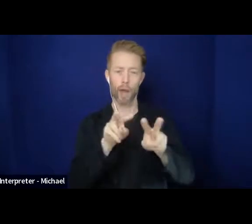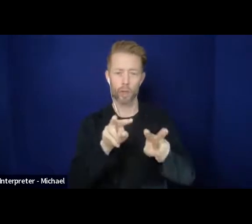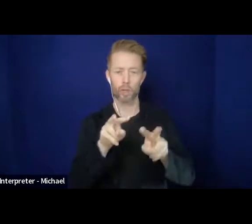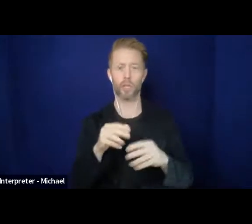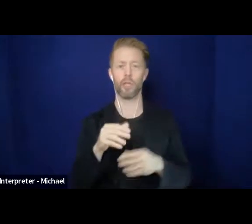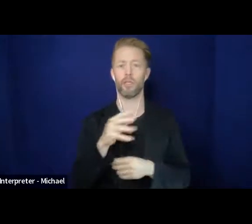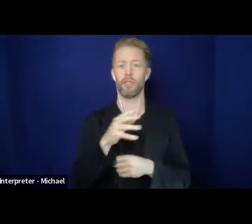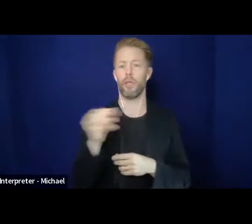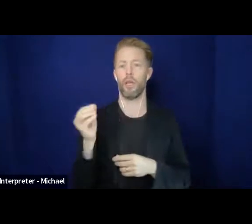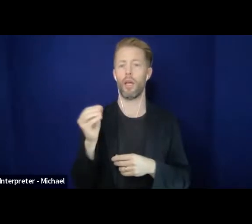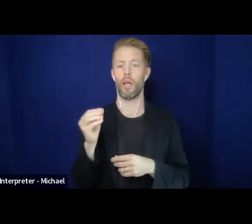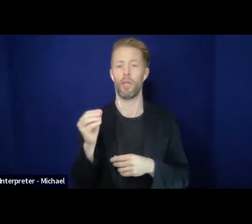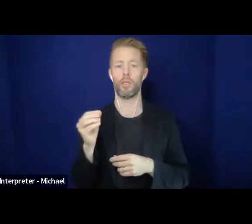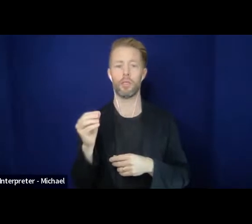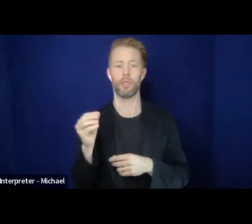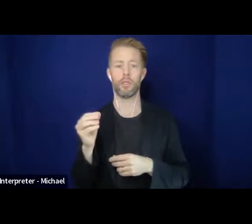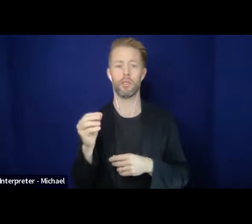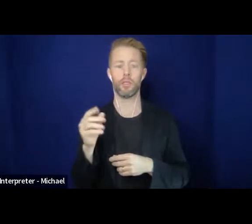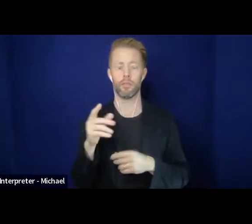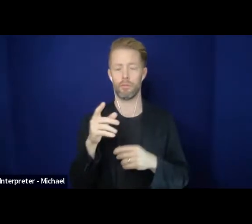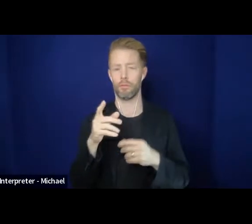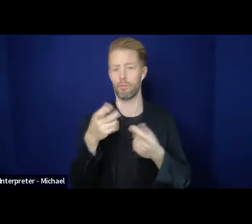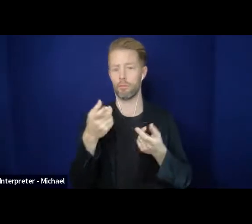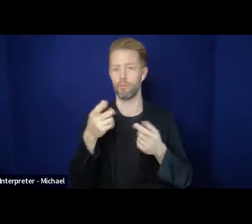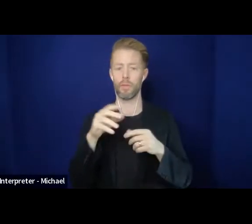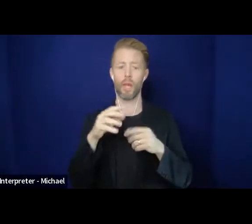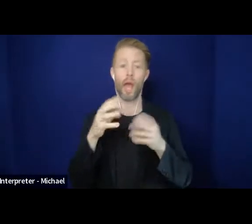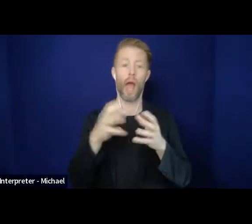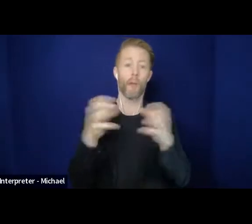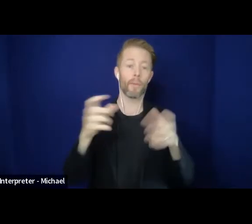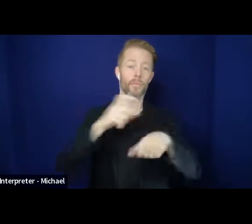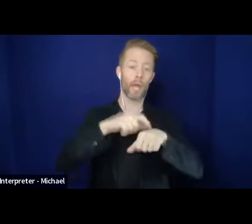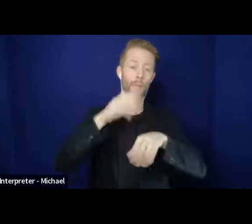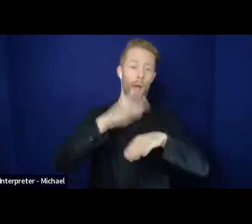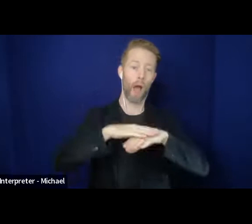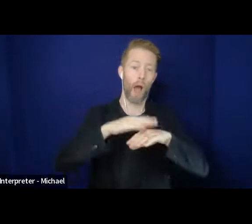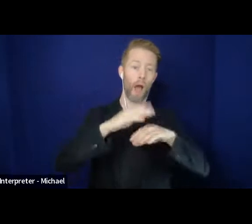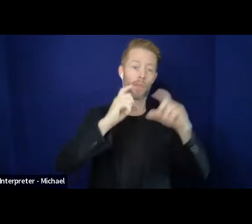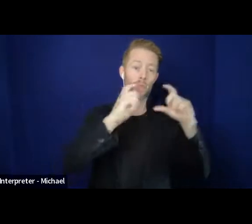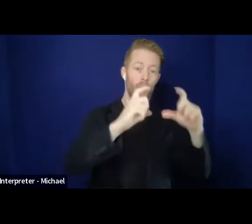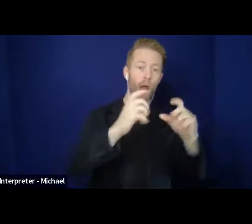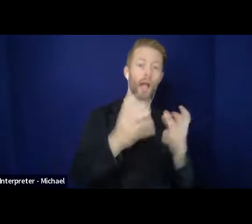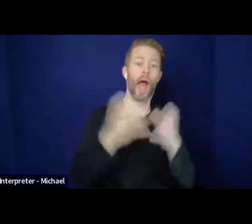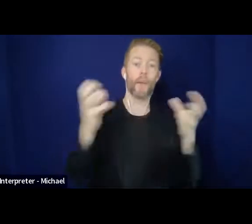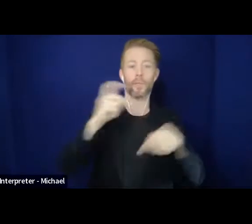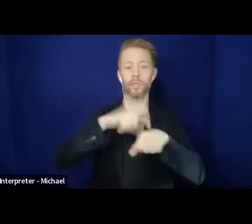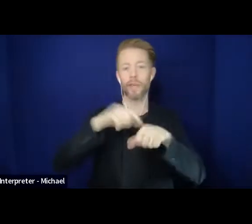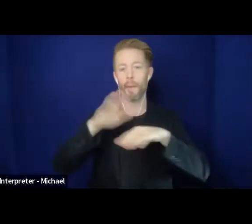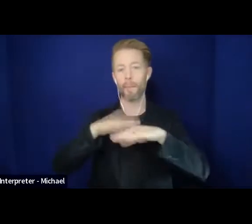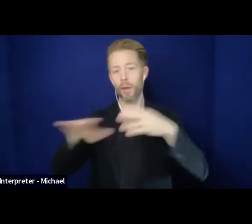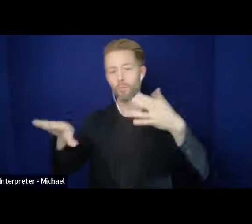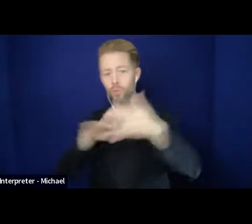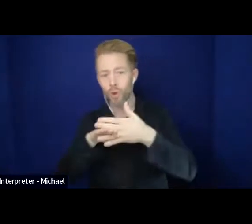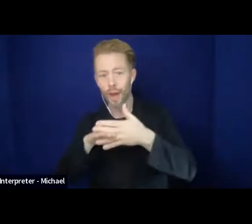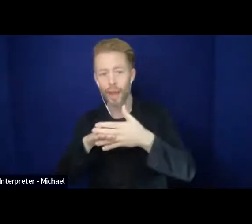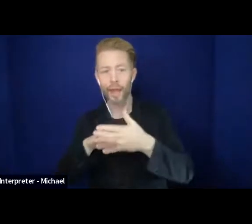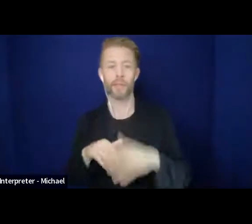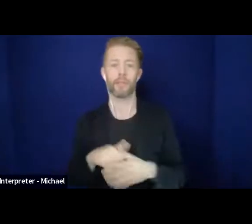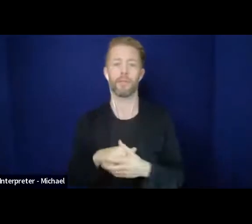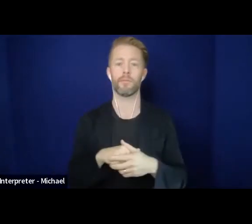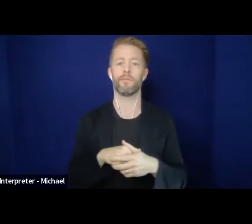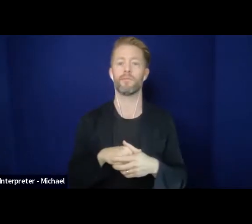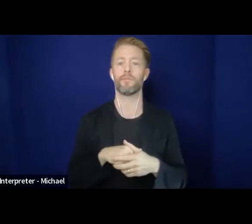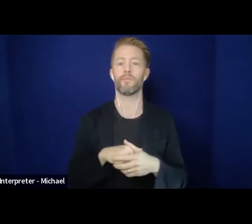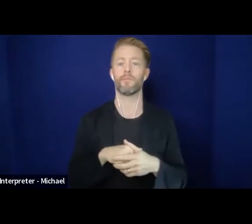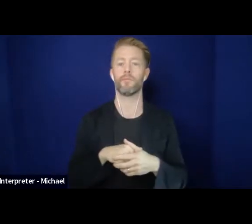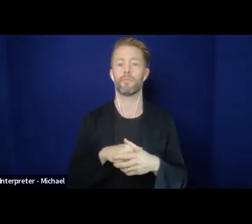how much time people are actually spending on the clock, how much time they're spending on break, how much time they are actually using